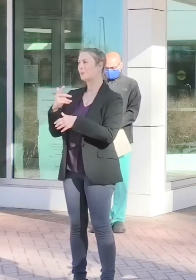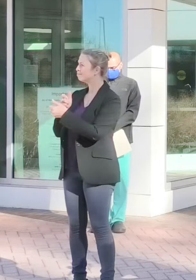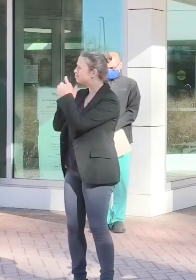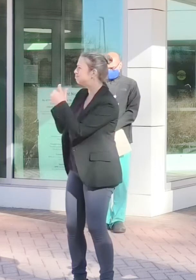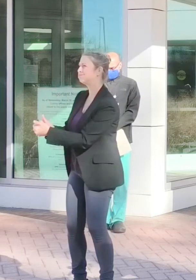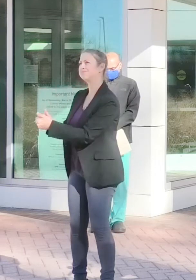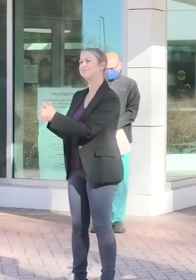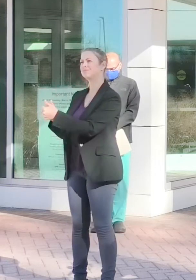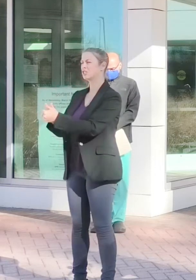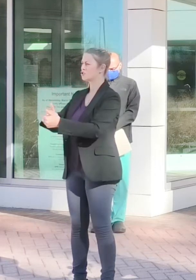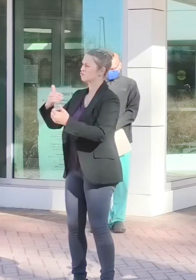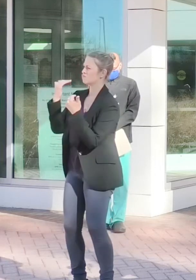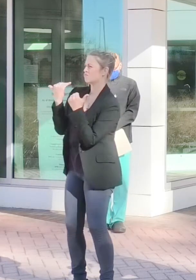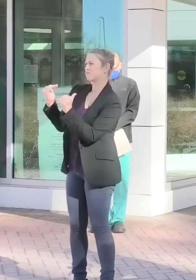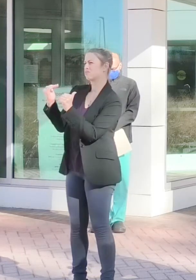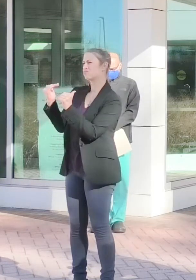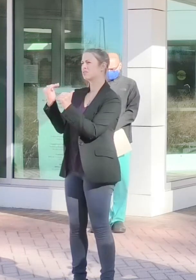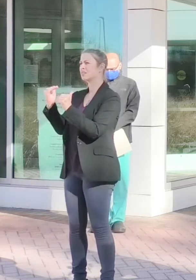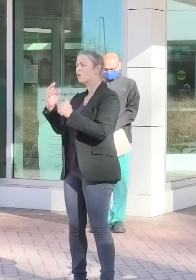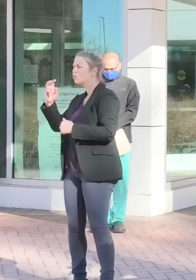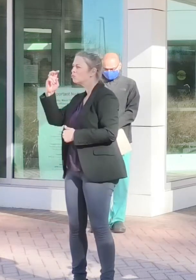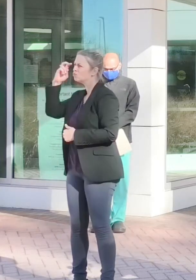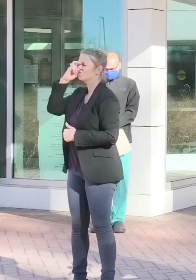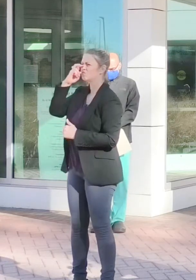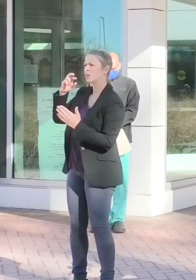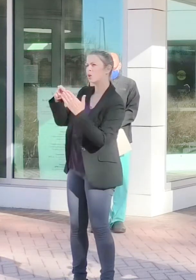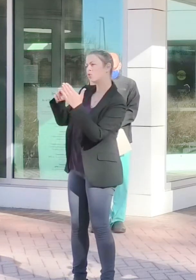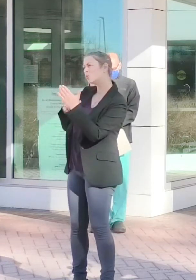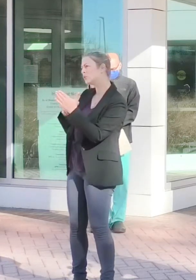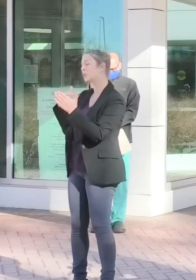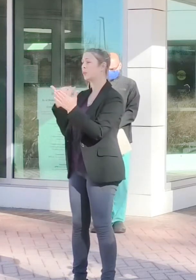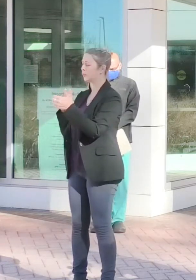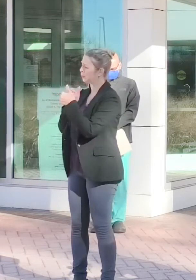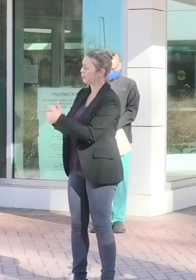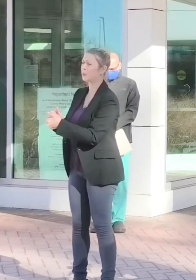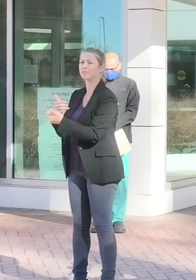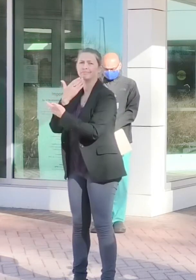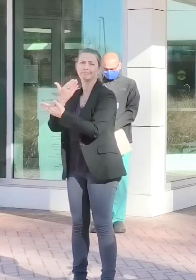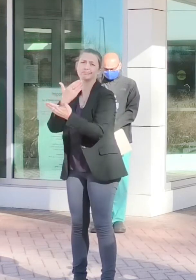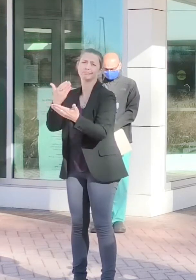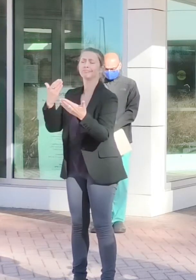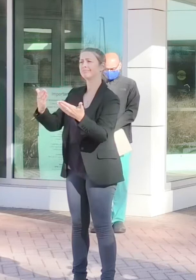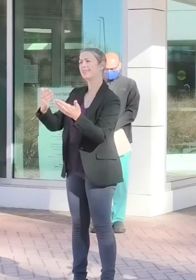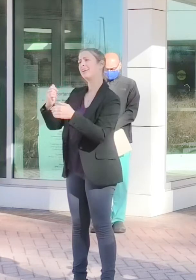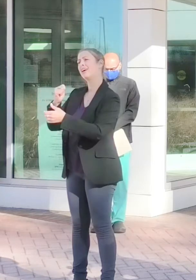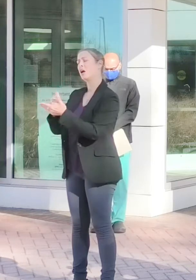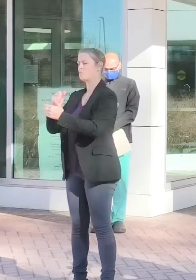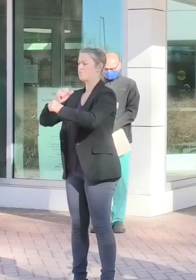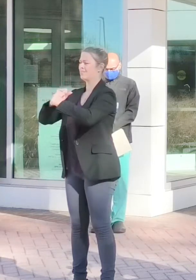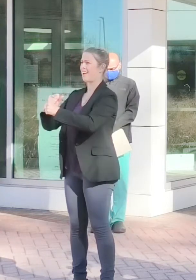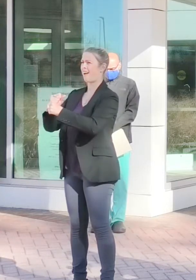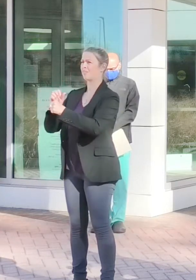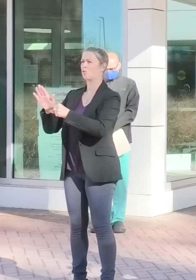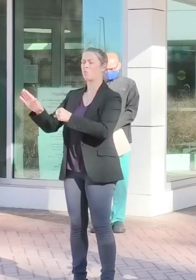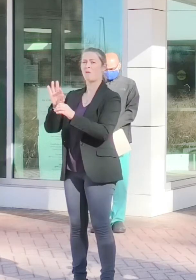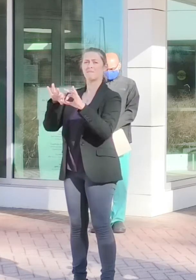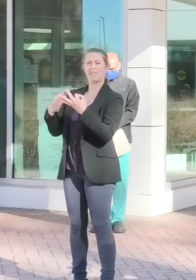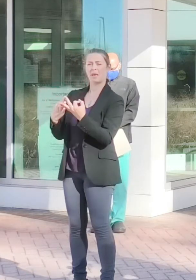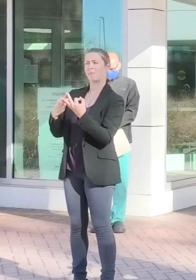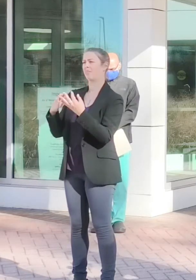the restrictions put into place to protect the health and the safety of their family, friends, and